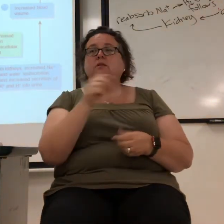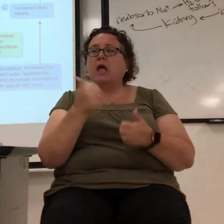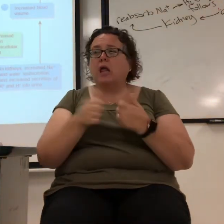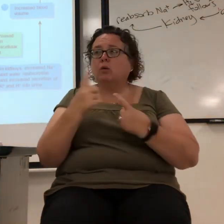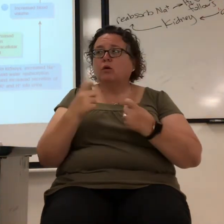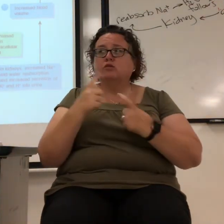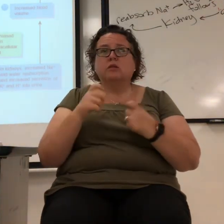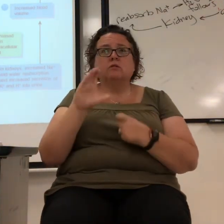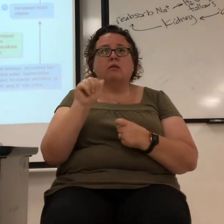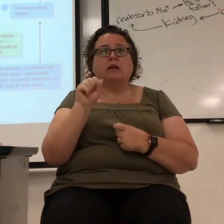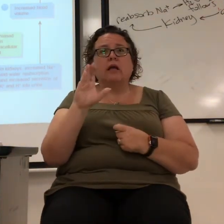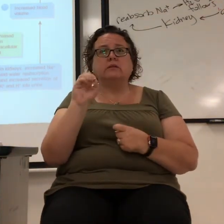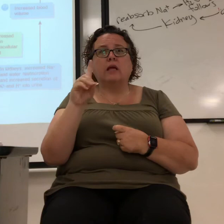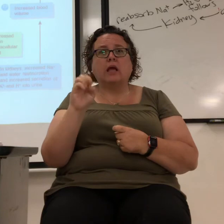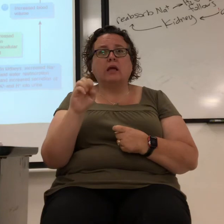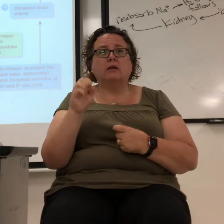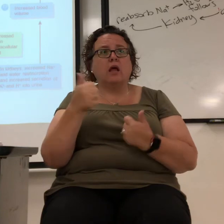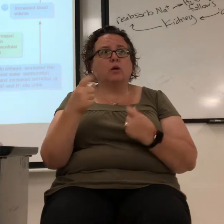that cascade?